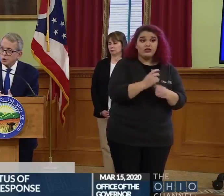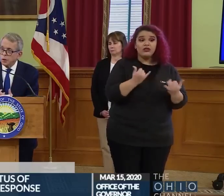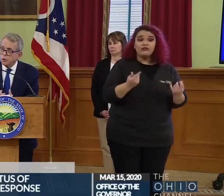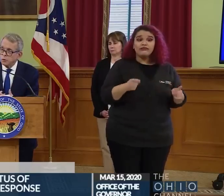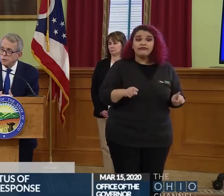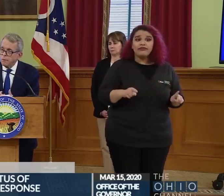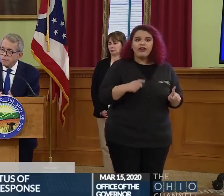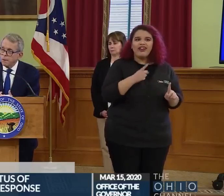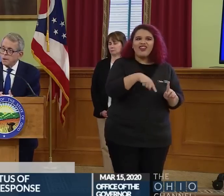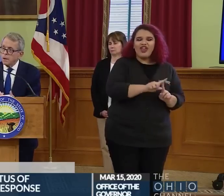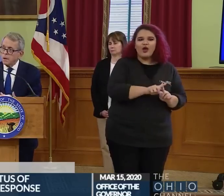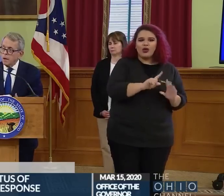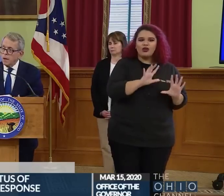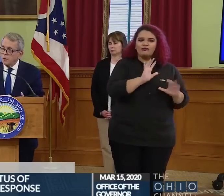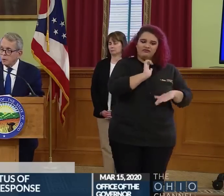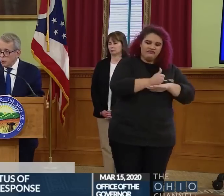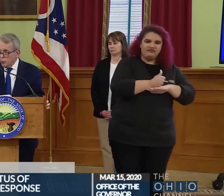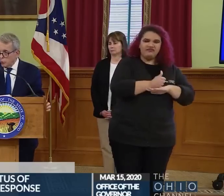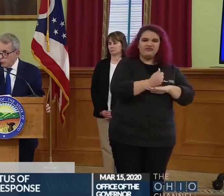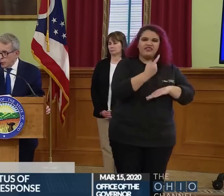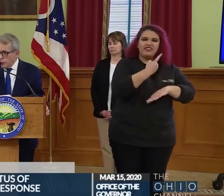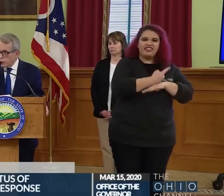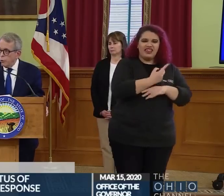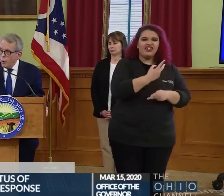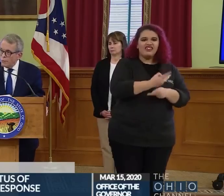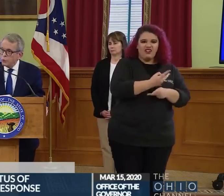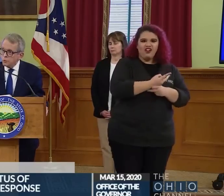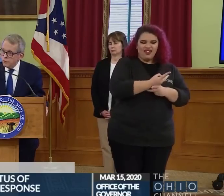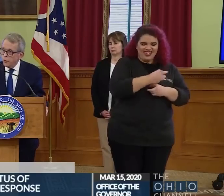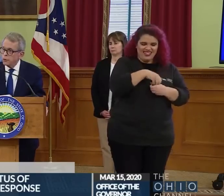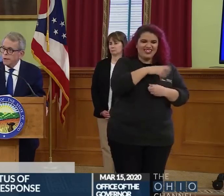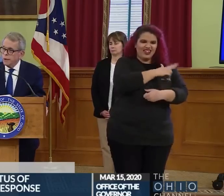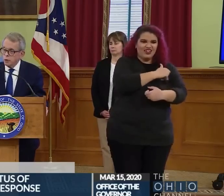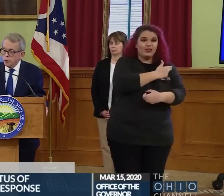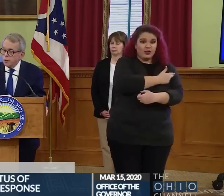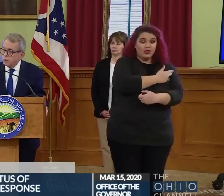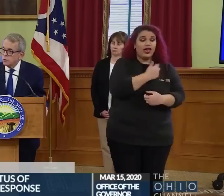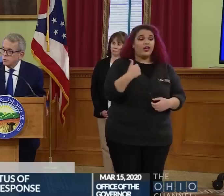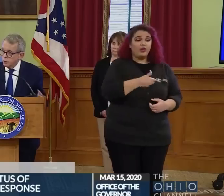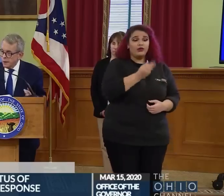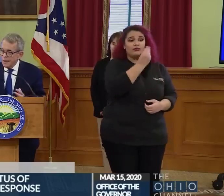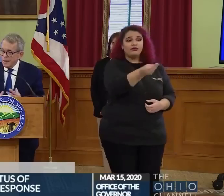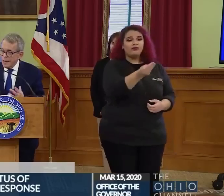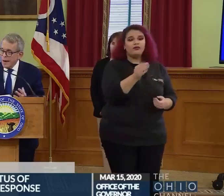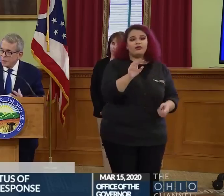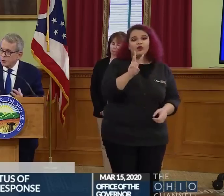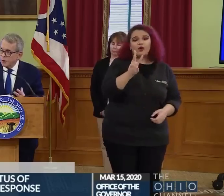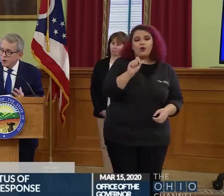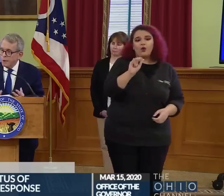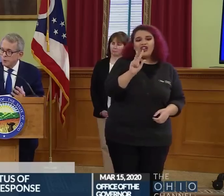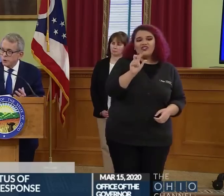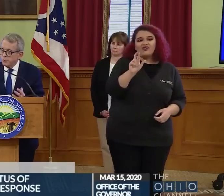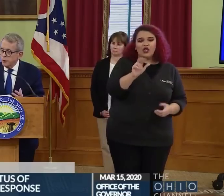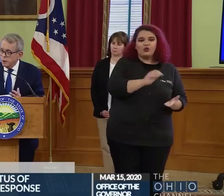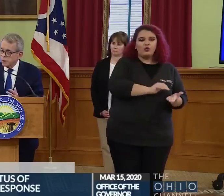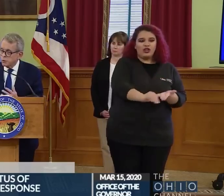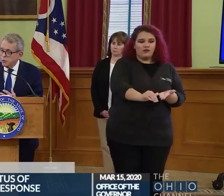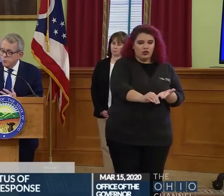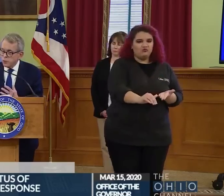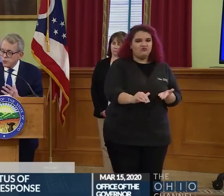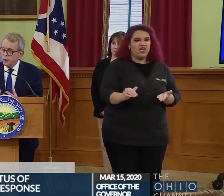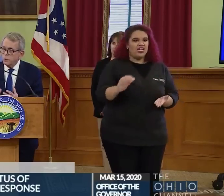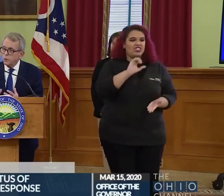daycare centers. And we will be issuing waivers for those daycare centers so that they can actually establish them, because